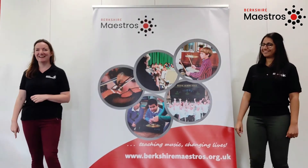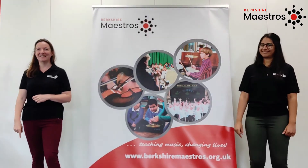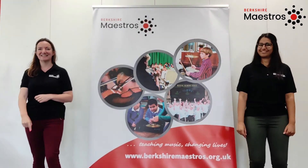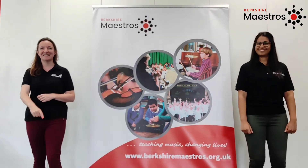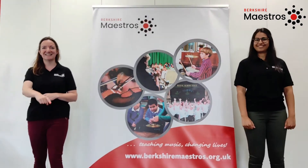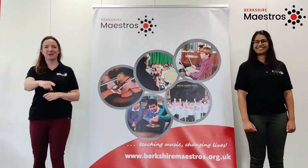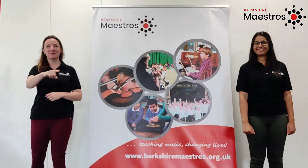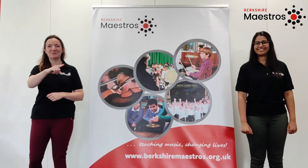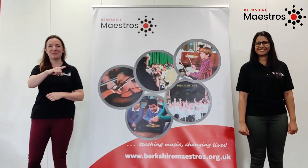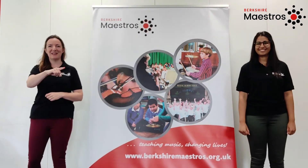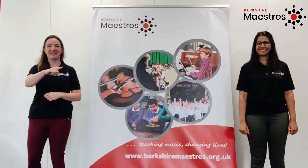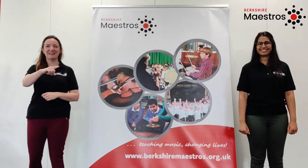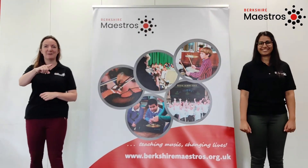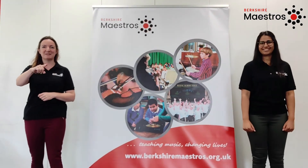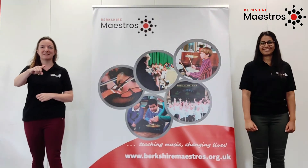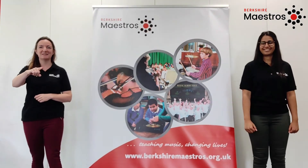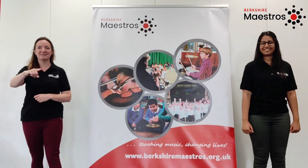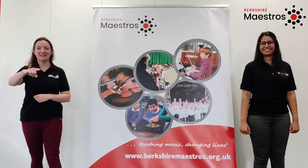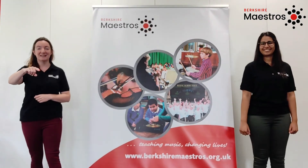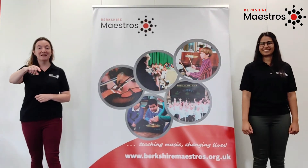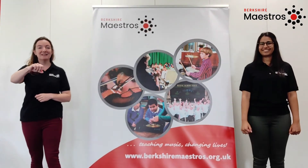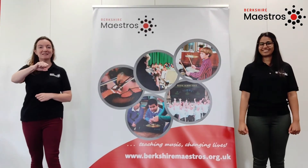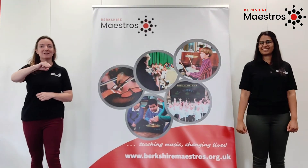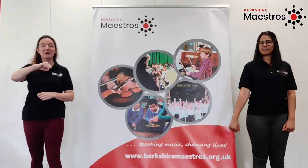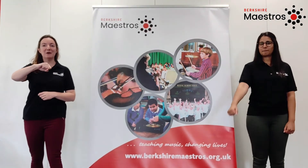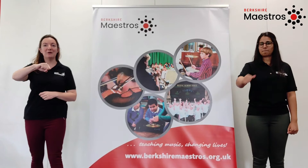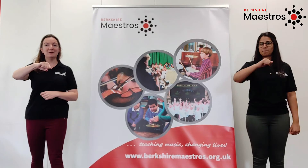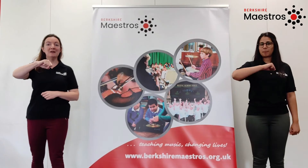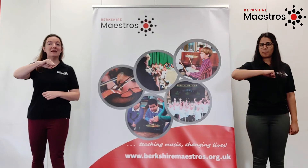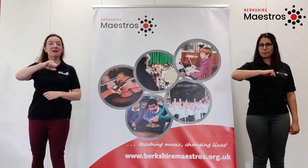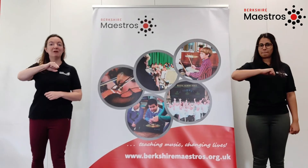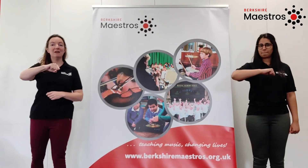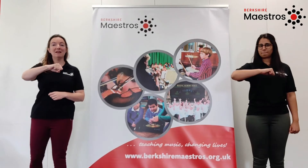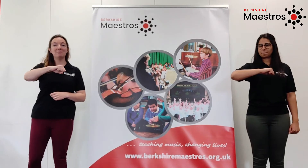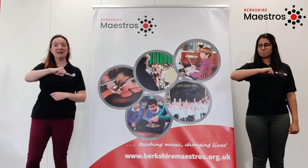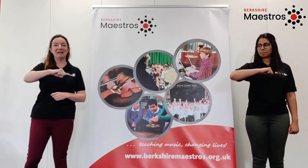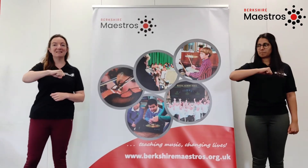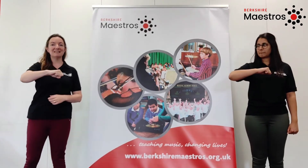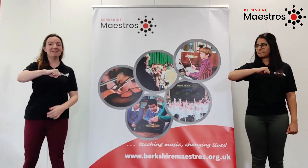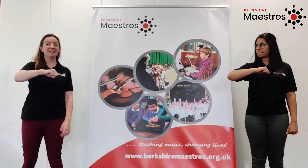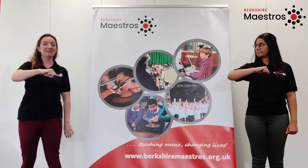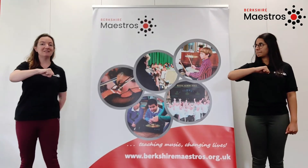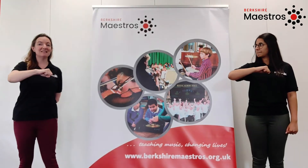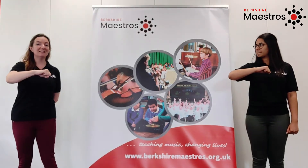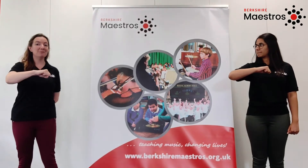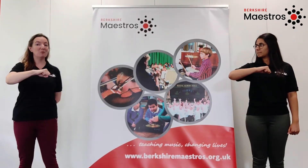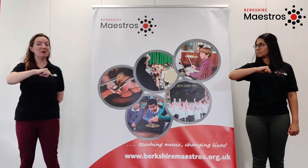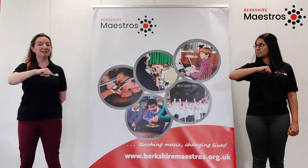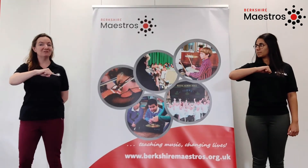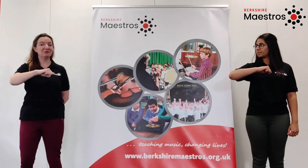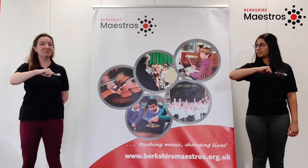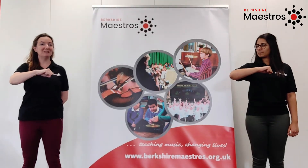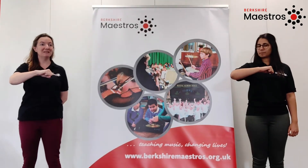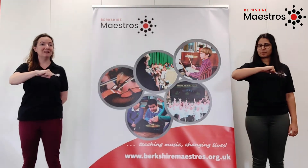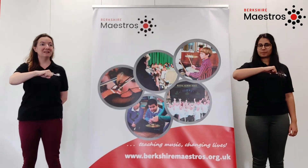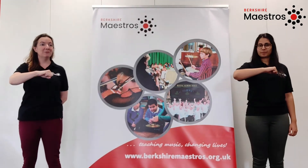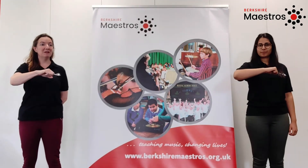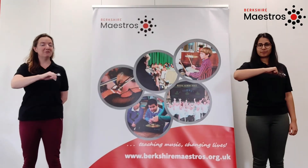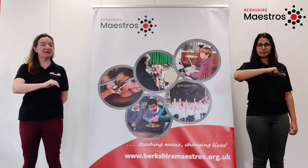it did help us with that, absolutely. So, when I my hand is here, I'd like you to sing number one for me. But if my